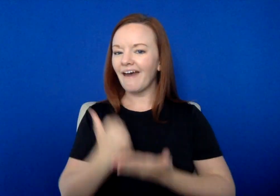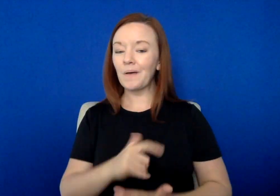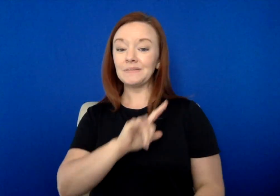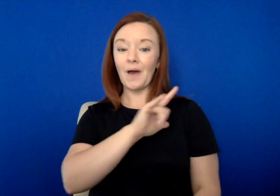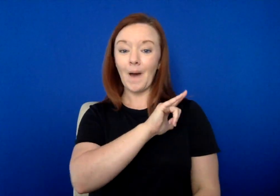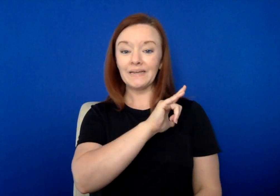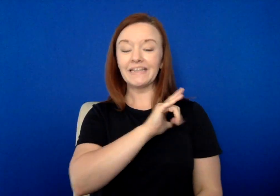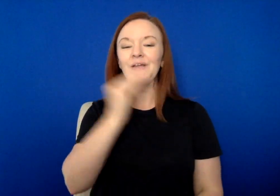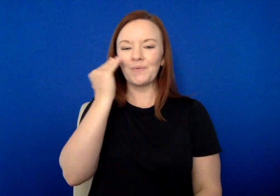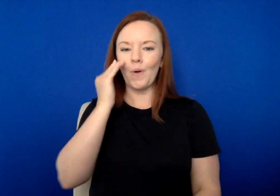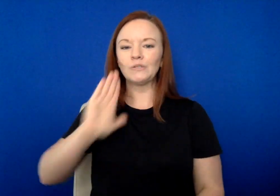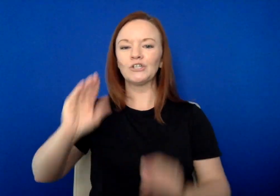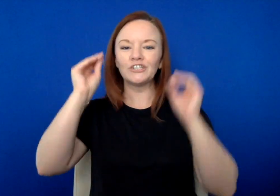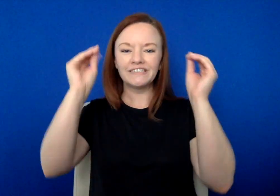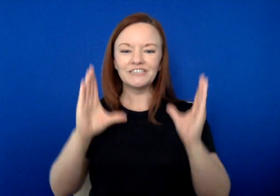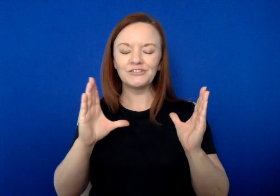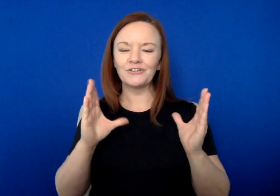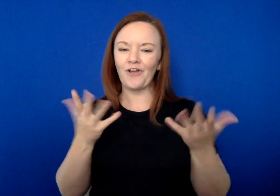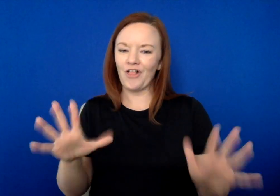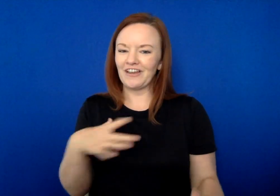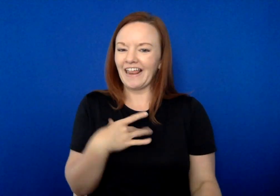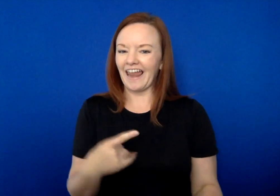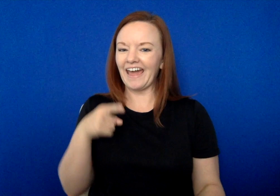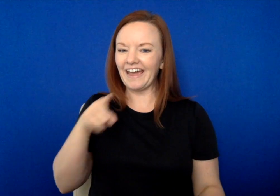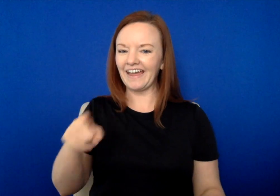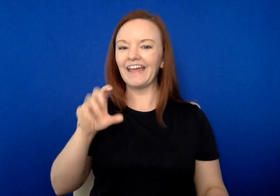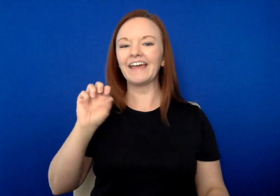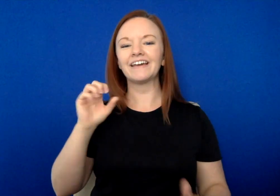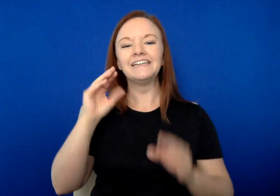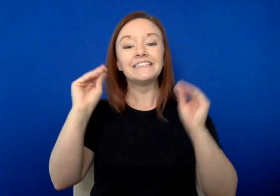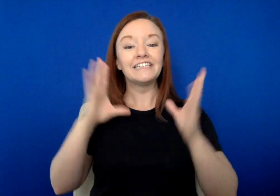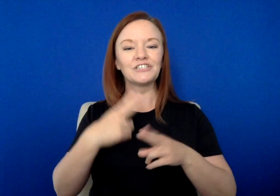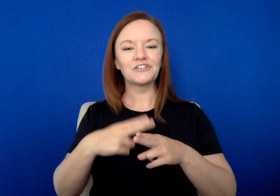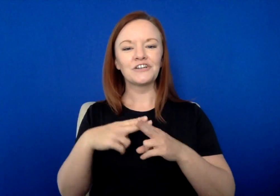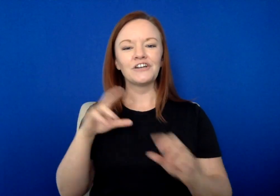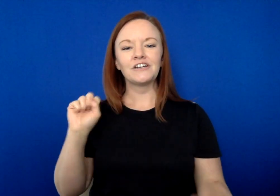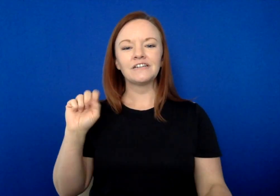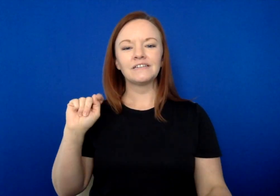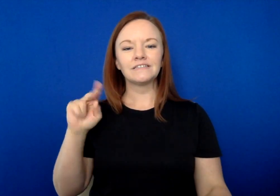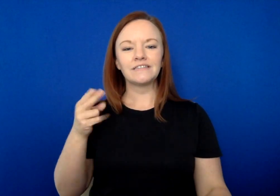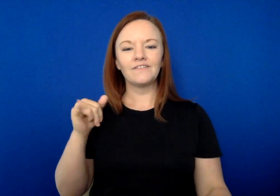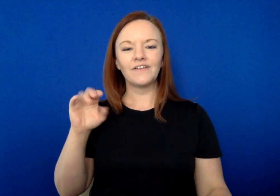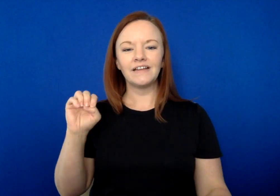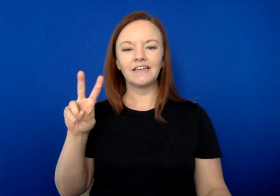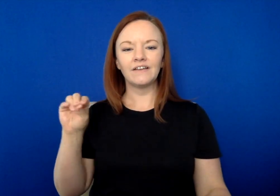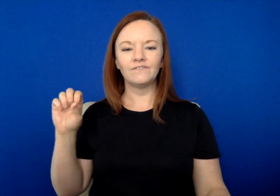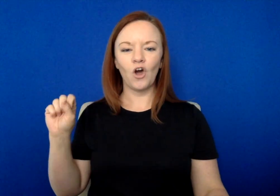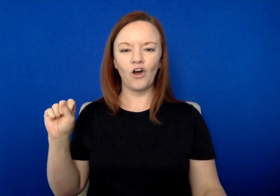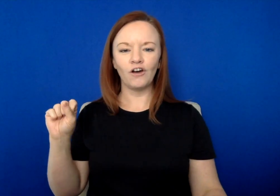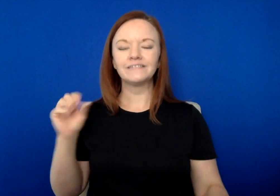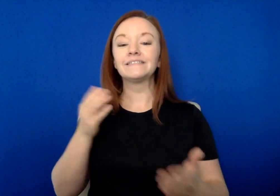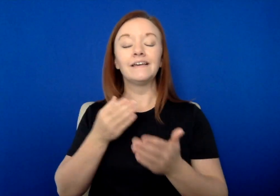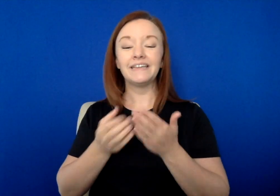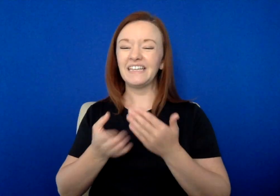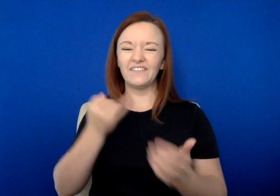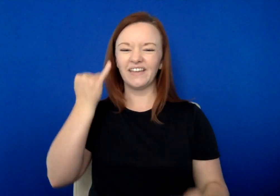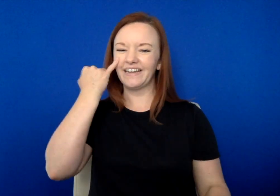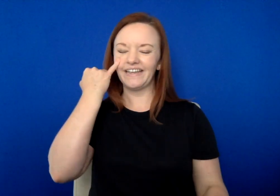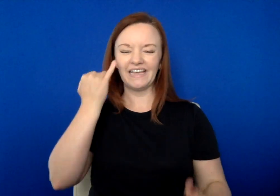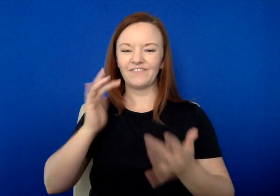rather likes her teacher, Stephanie Voss, even if the connection isn't perfect on Zoom. He froze. And I don't think